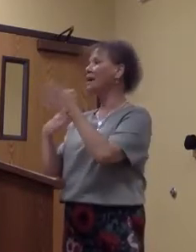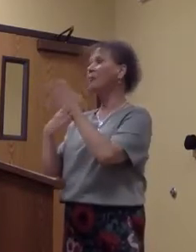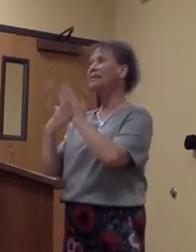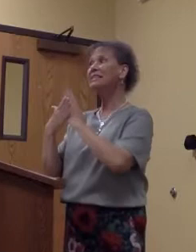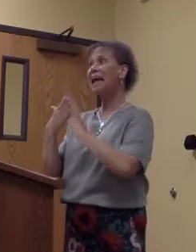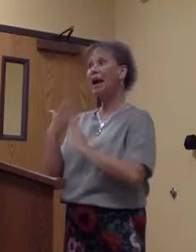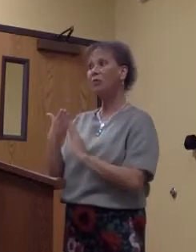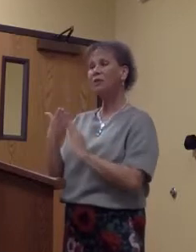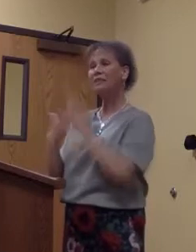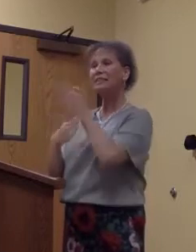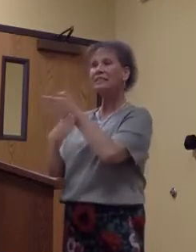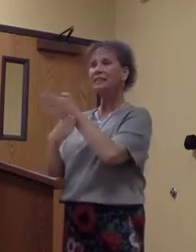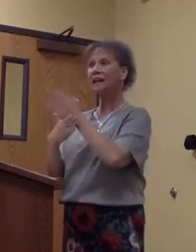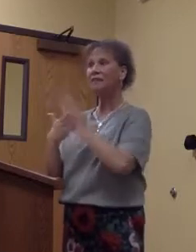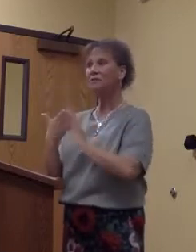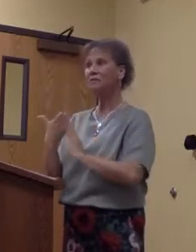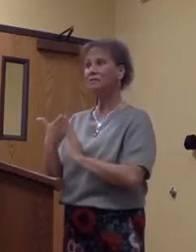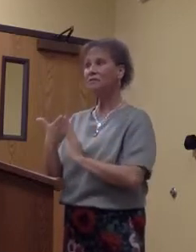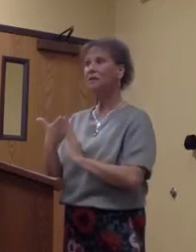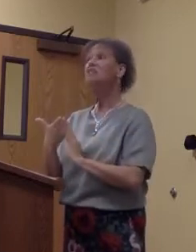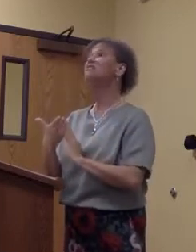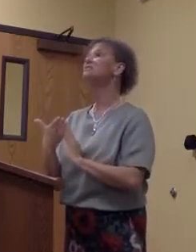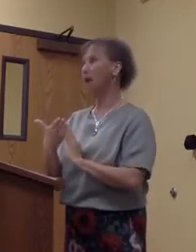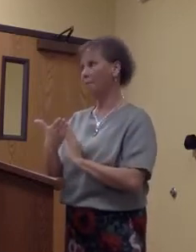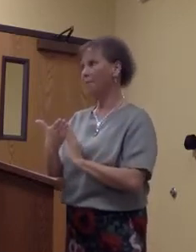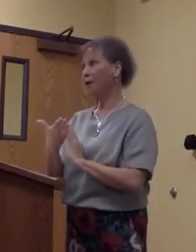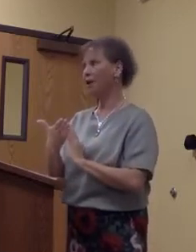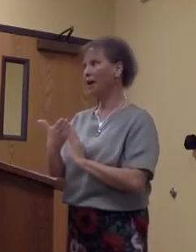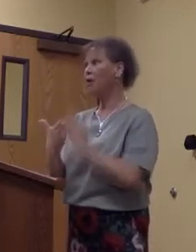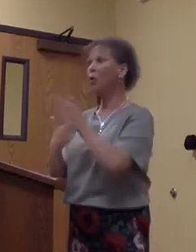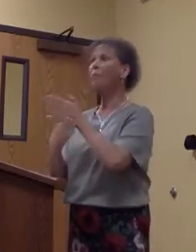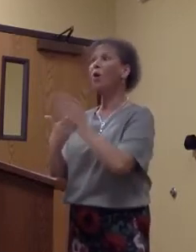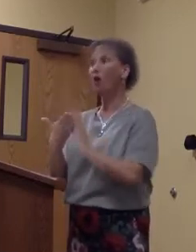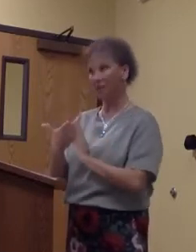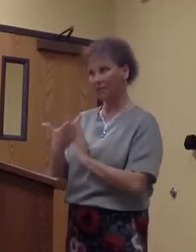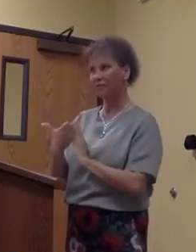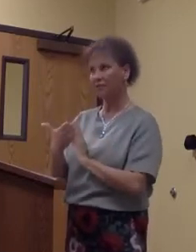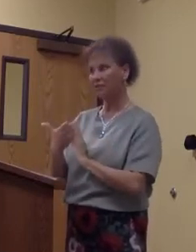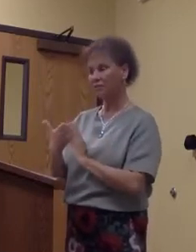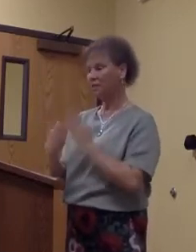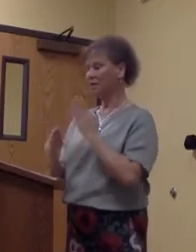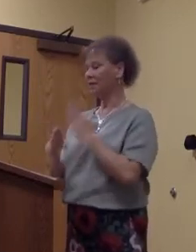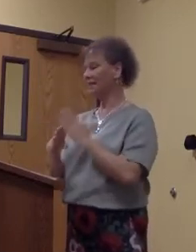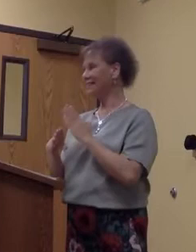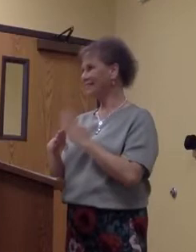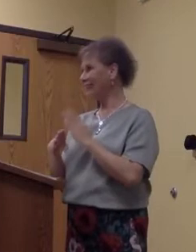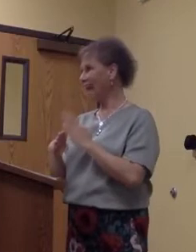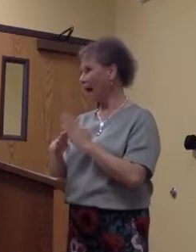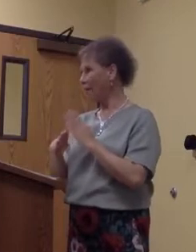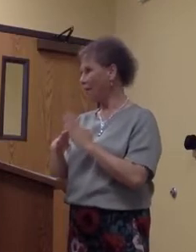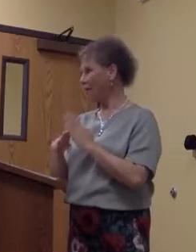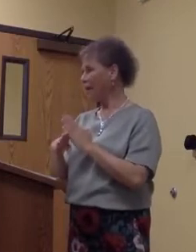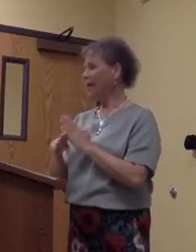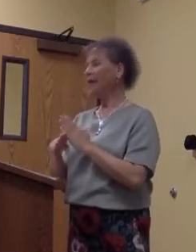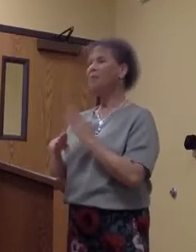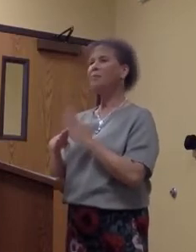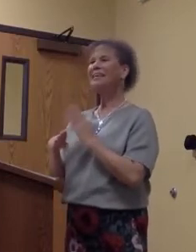coming down, what is this sign? Some, all right, or part. It's a tap. It